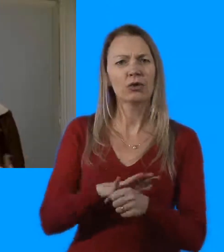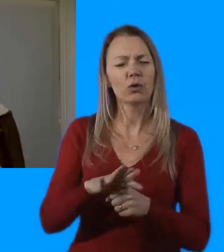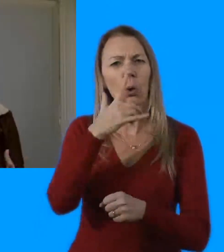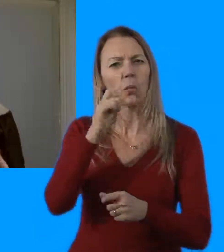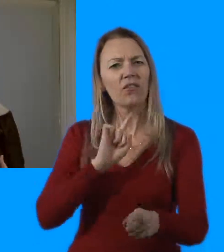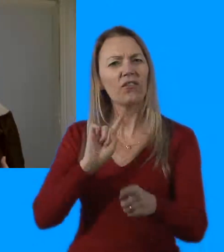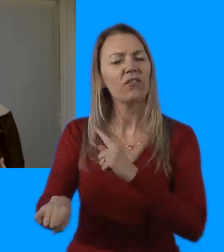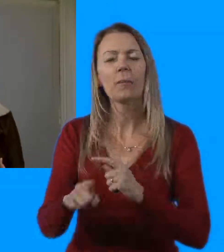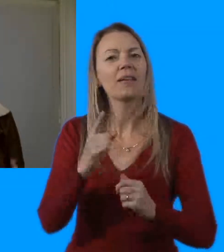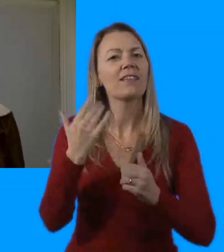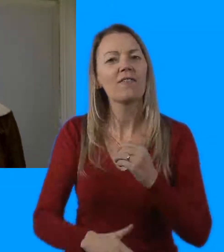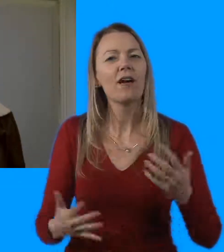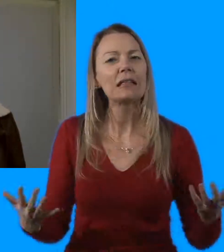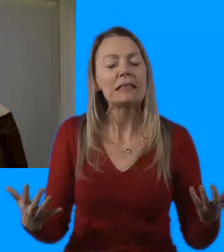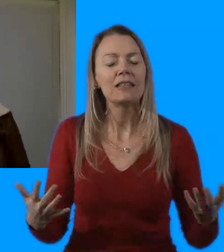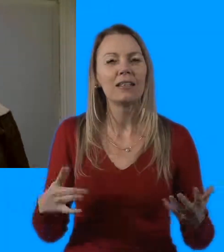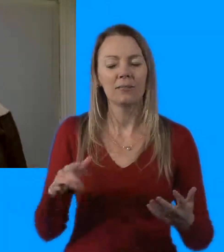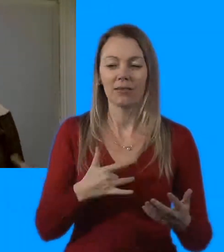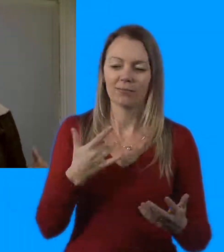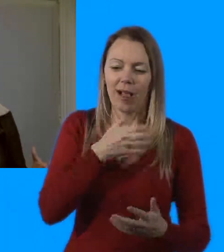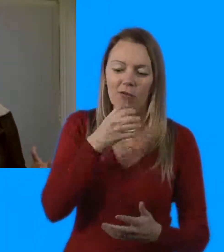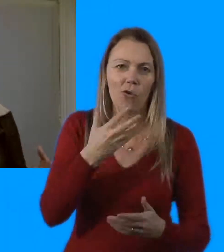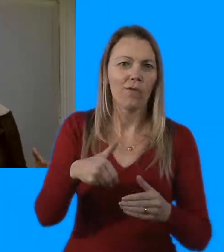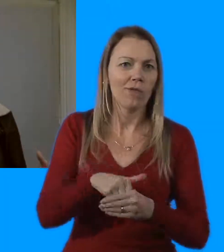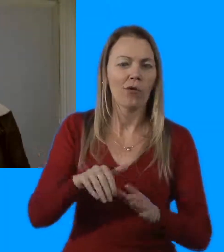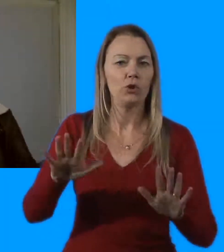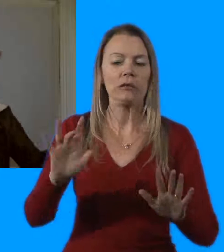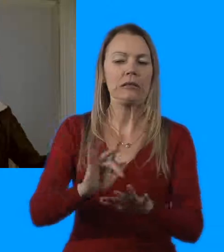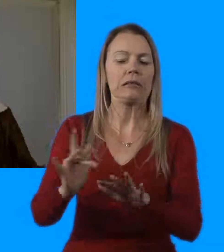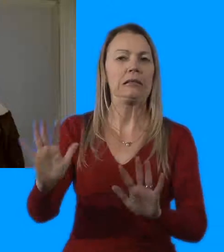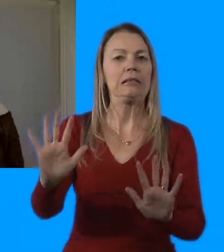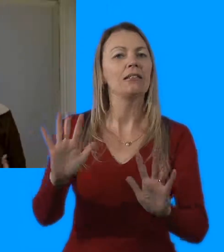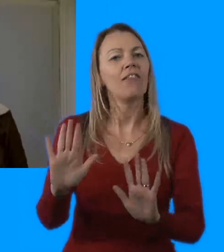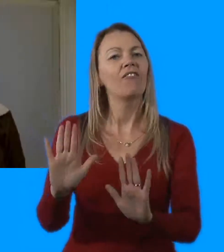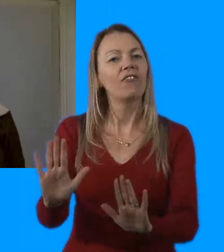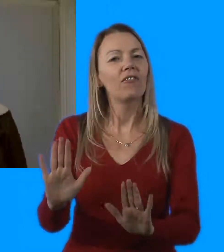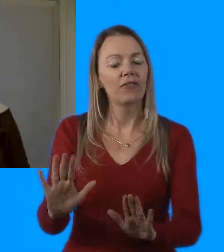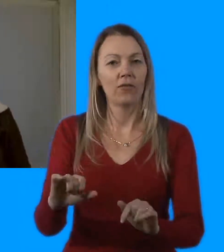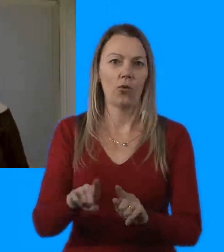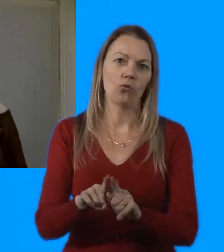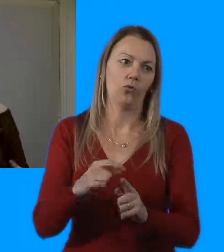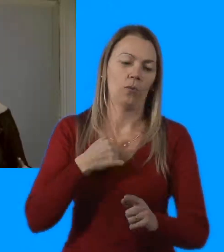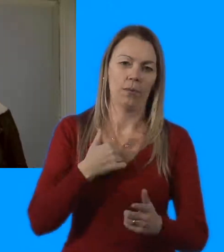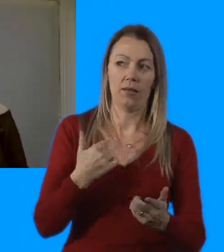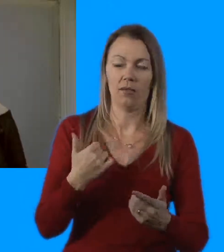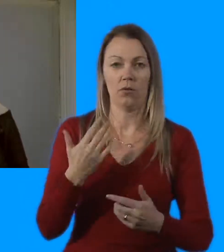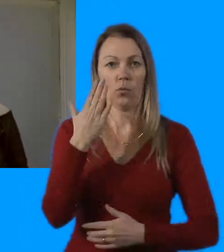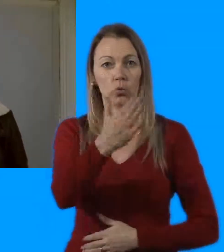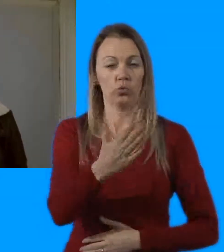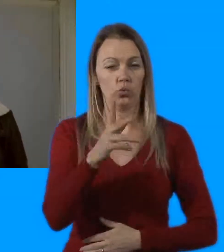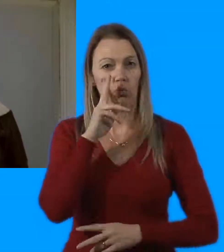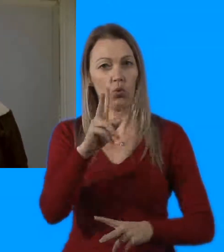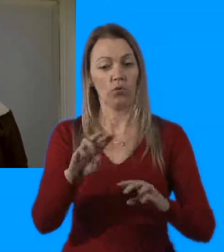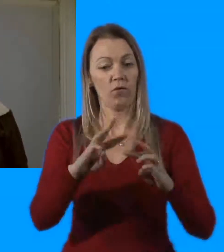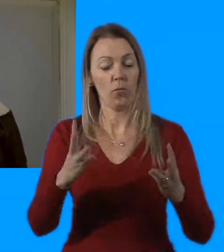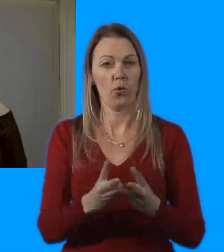that situation where I could have addressed it, but I never. I suppose the fact that there was alcohol involved in their part, I didn't want to. I was also coming back from a football game